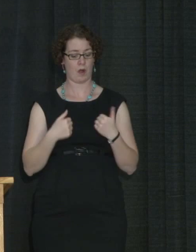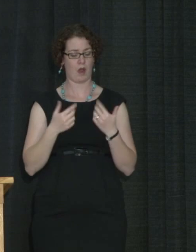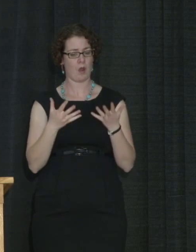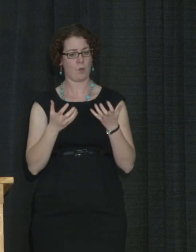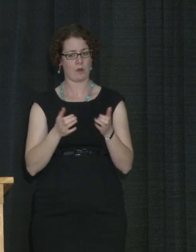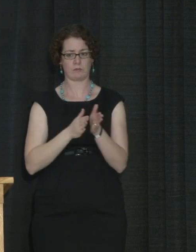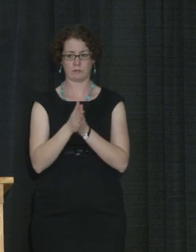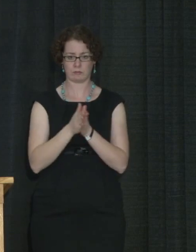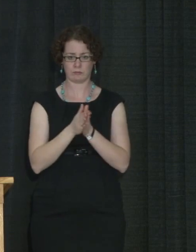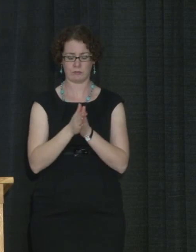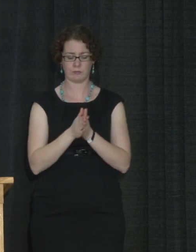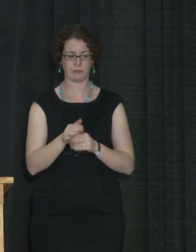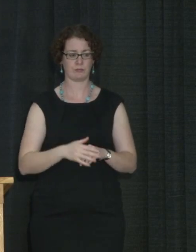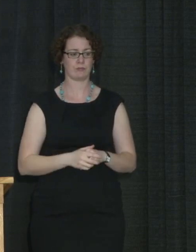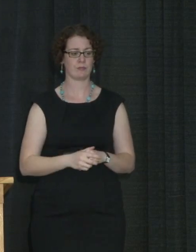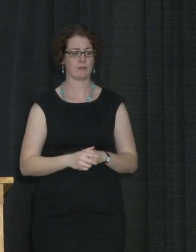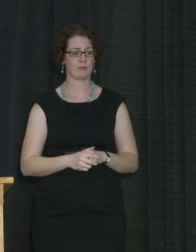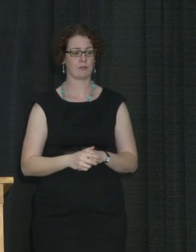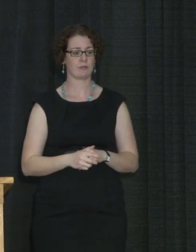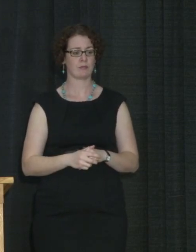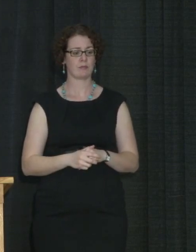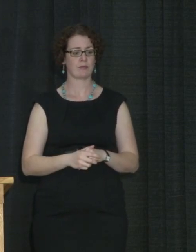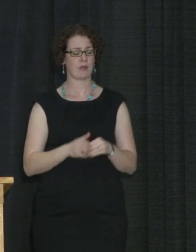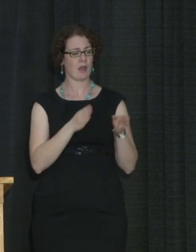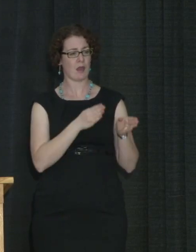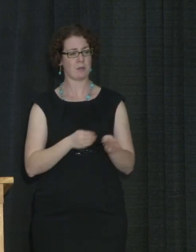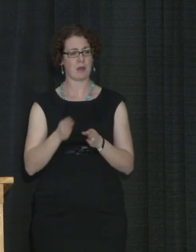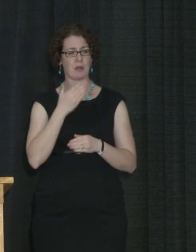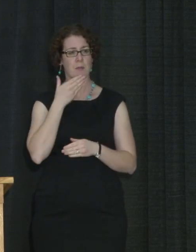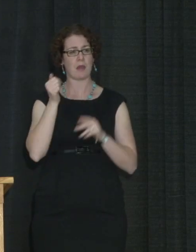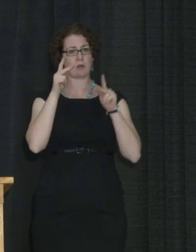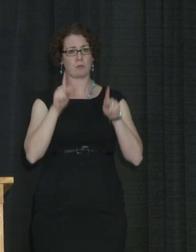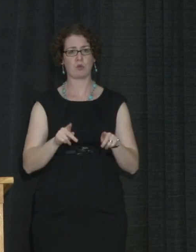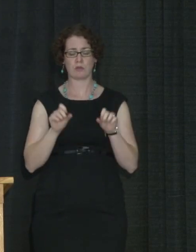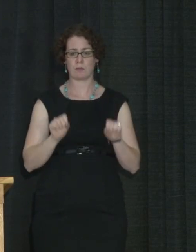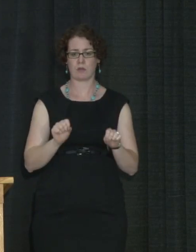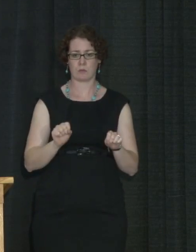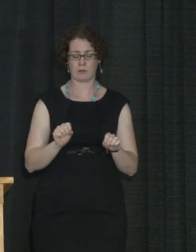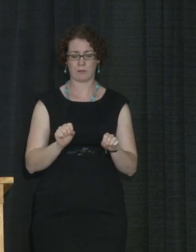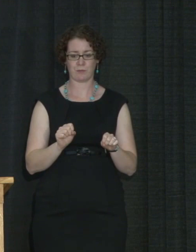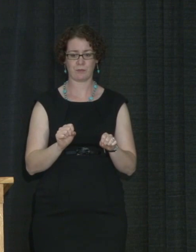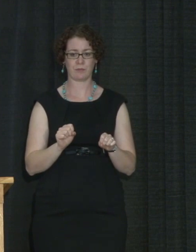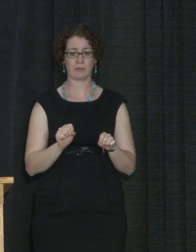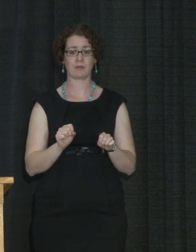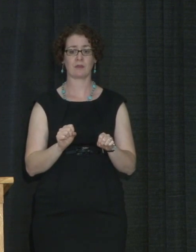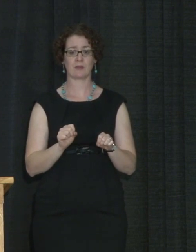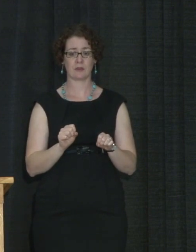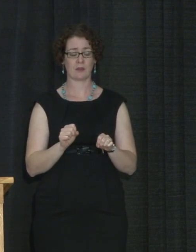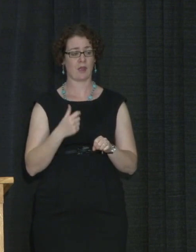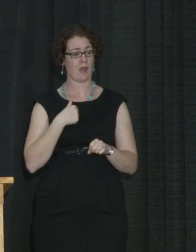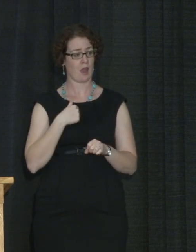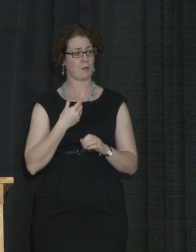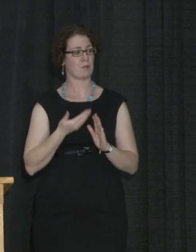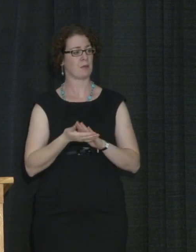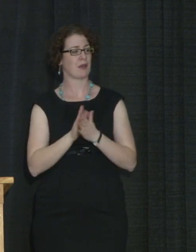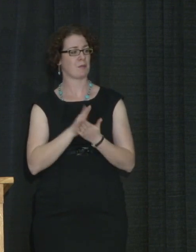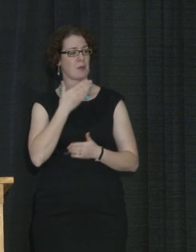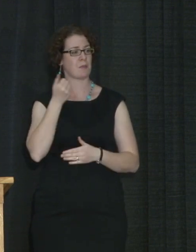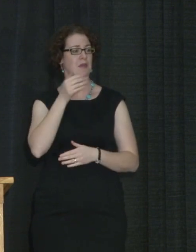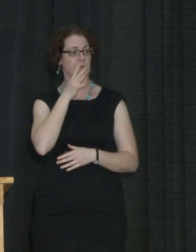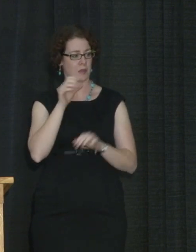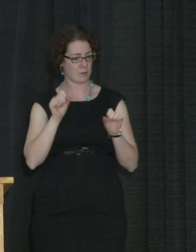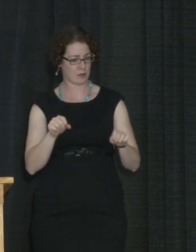passionate about. I was going to be the best person I could be, and that was going to make me the best mother I could